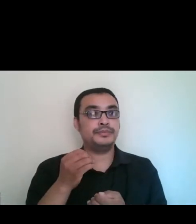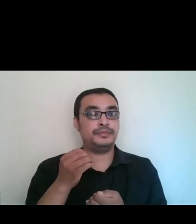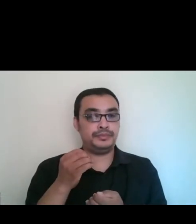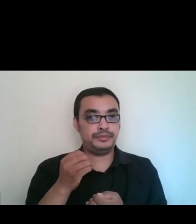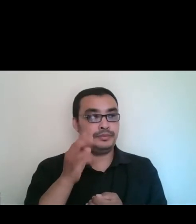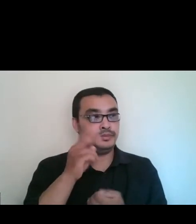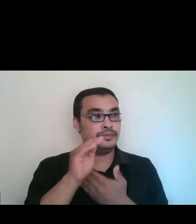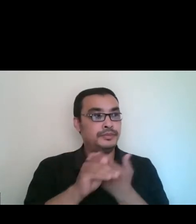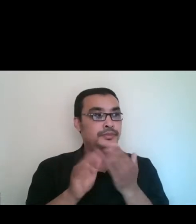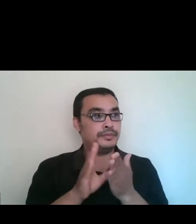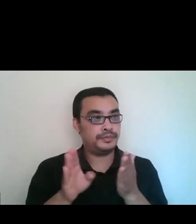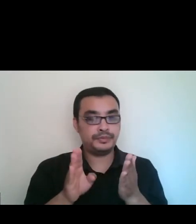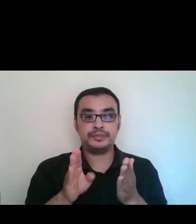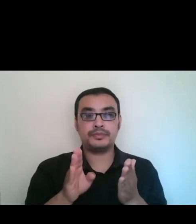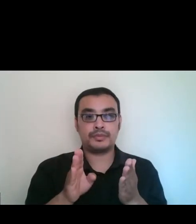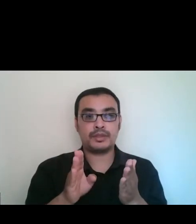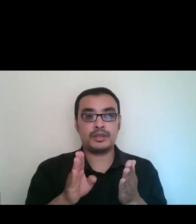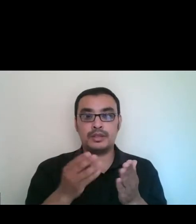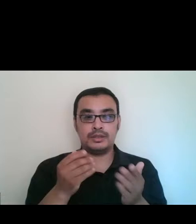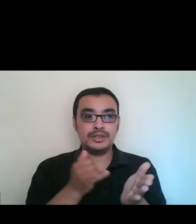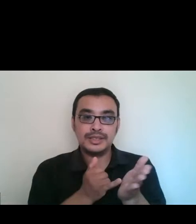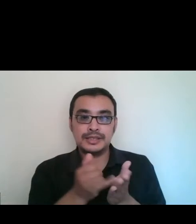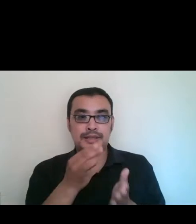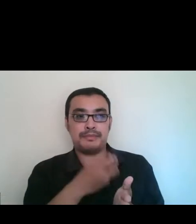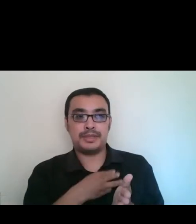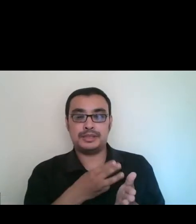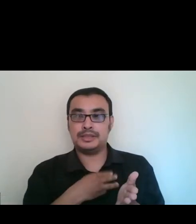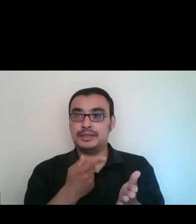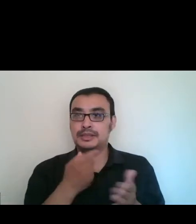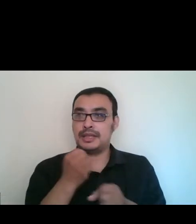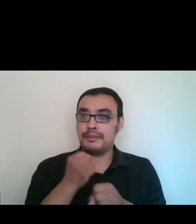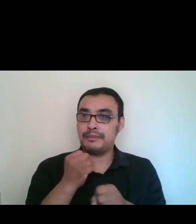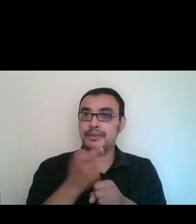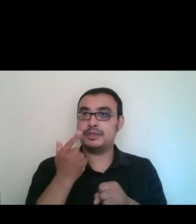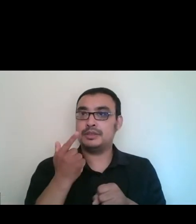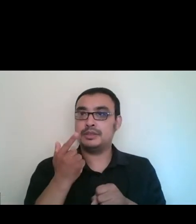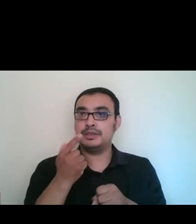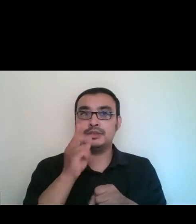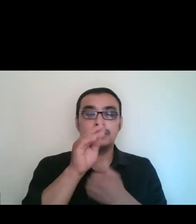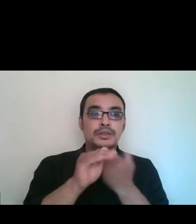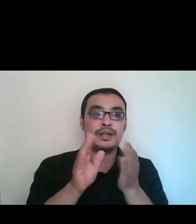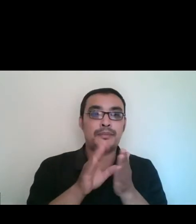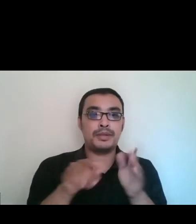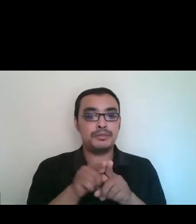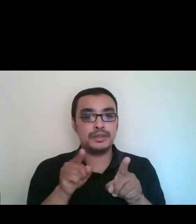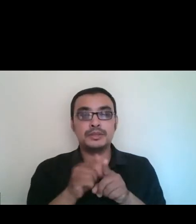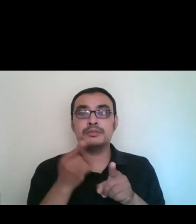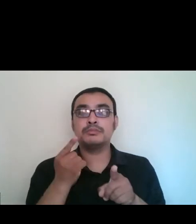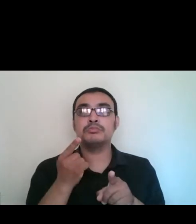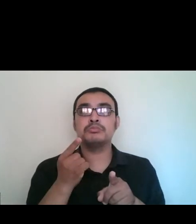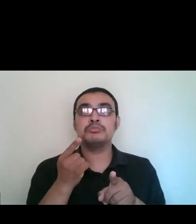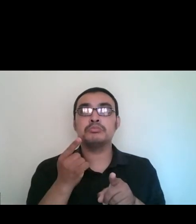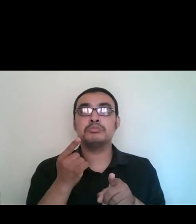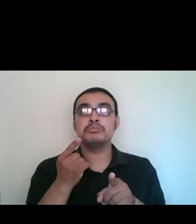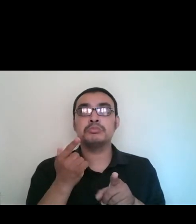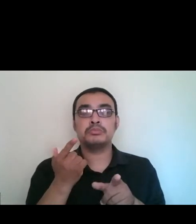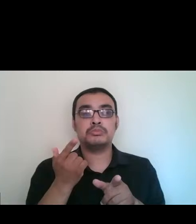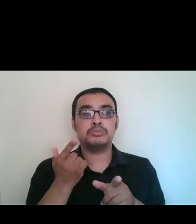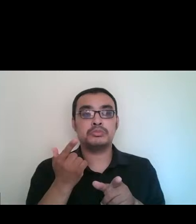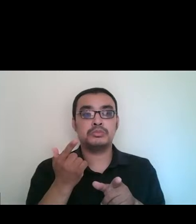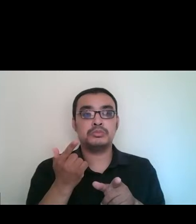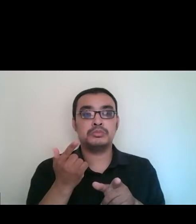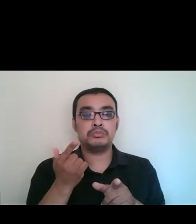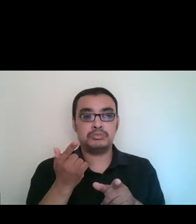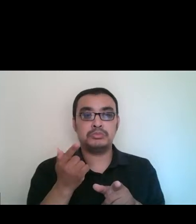where smallholder farmers, farm laborers, tenants, and their families have been struggling for decades